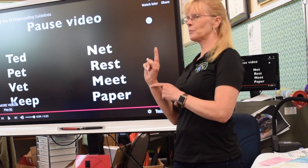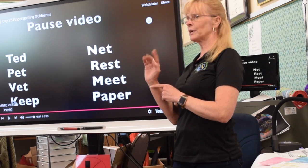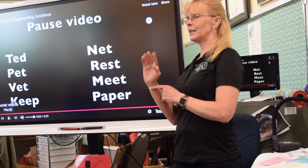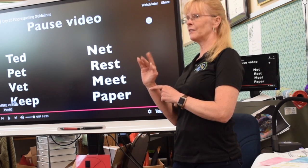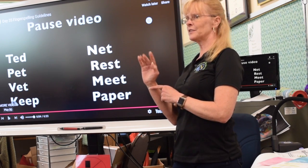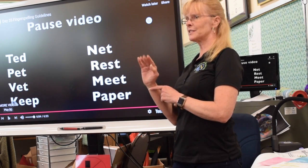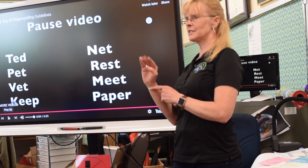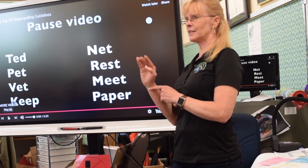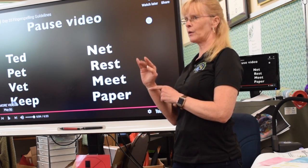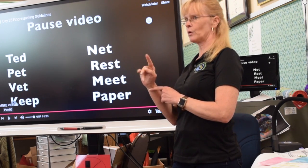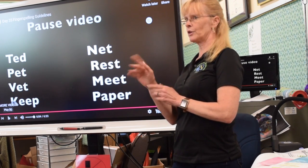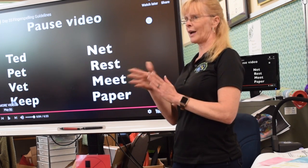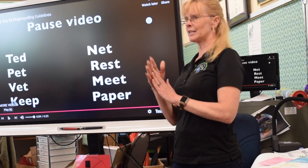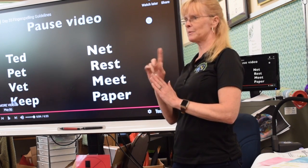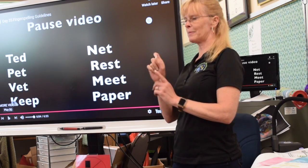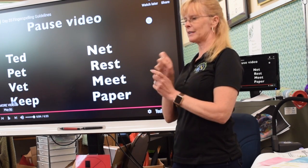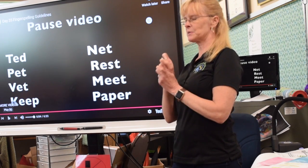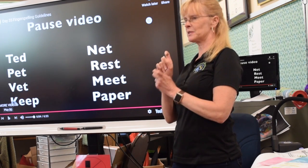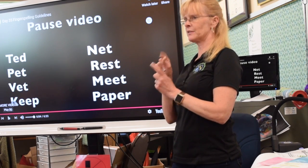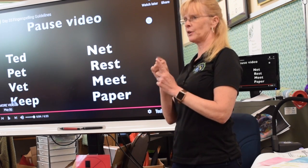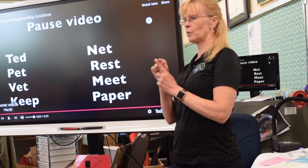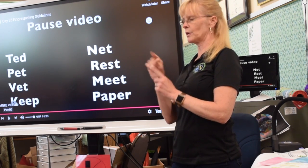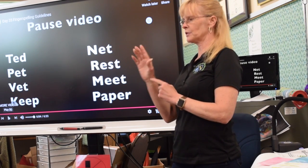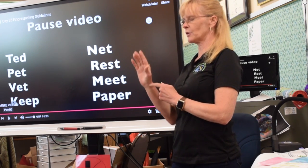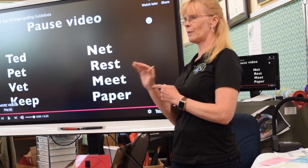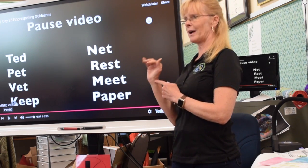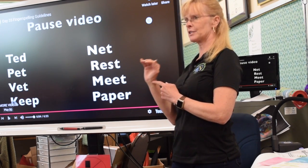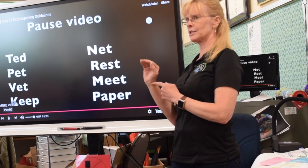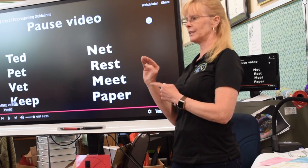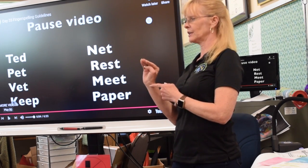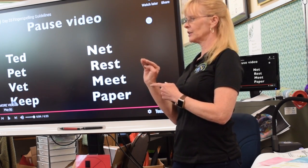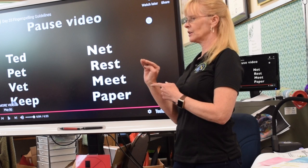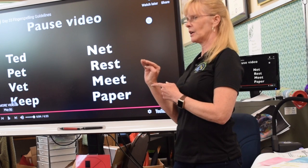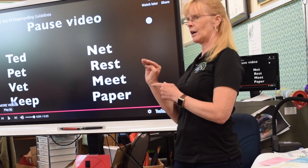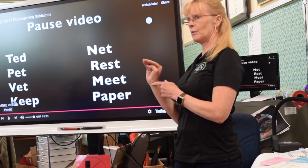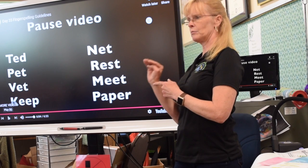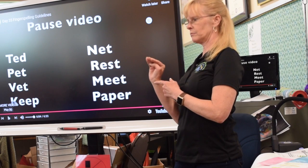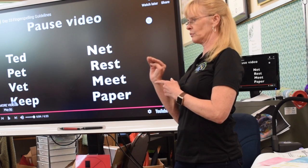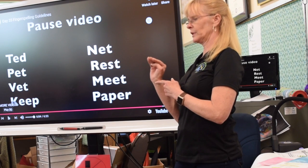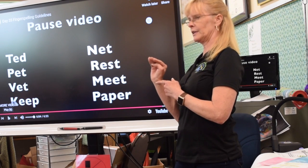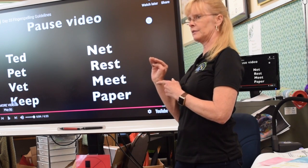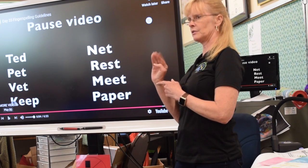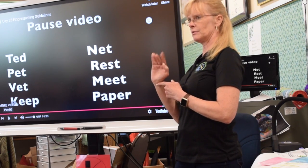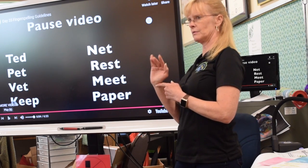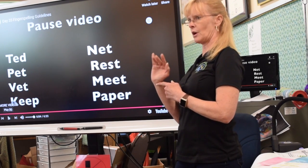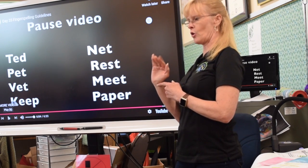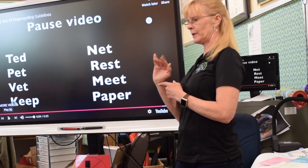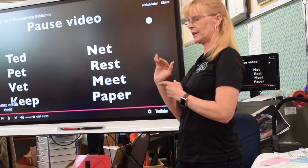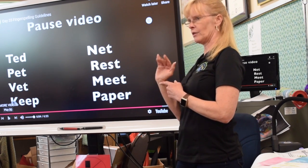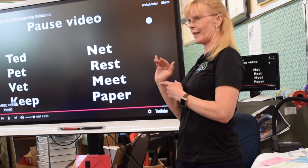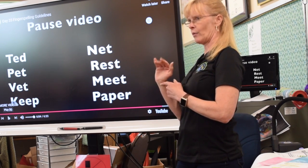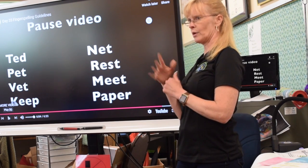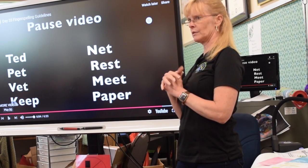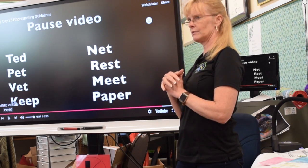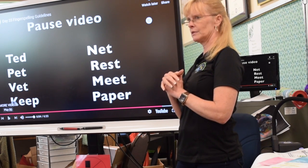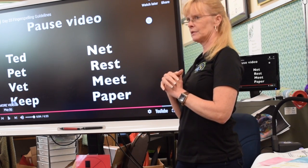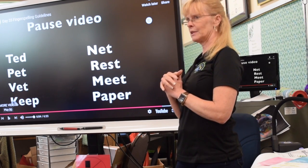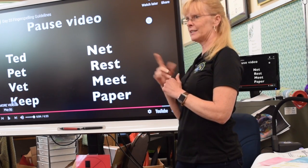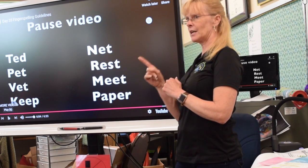bringing emphasis to that word. You asked me about a specific word, so I'm actually really homing in on that word. A lot of time it